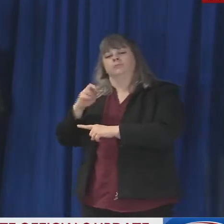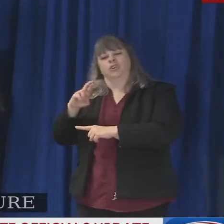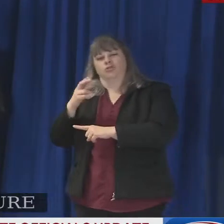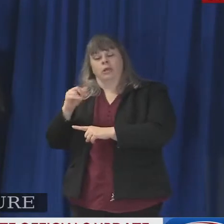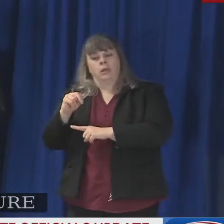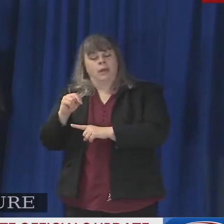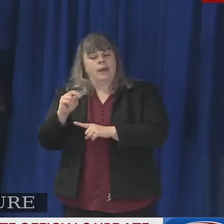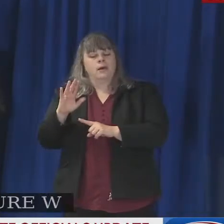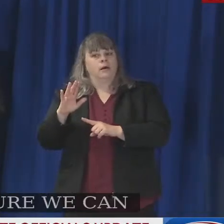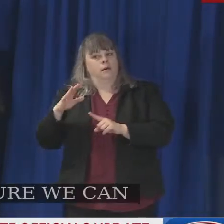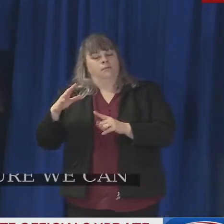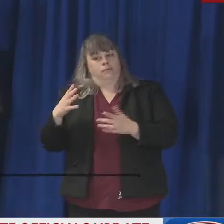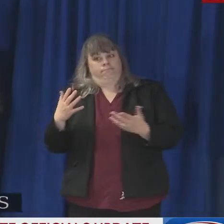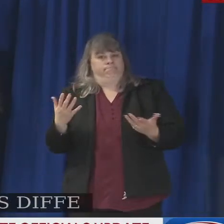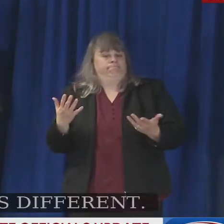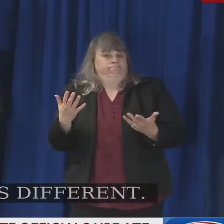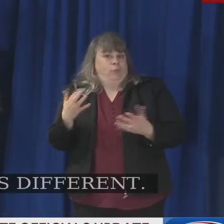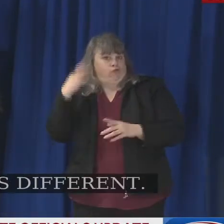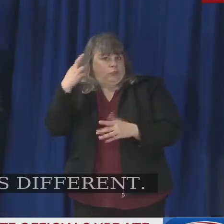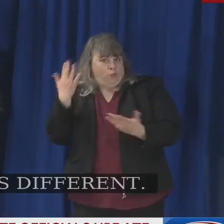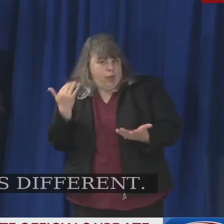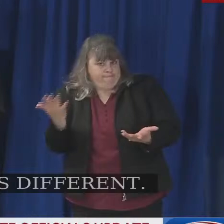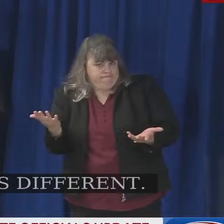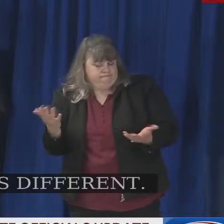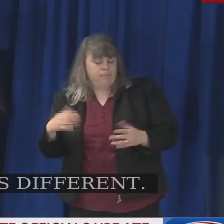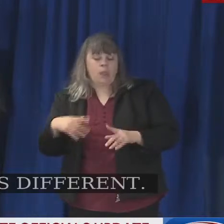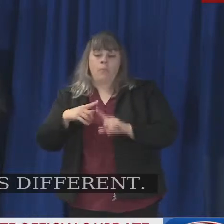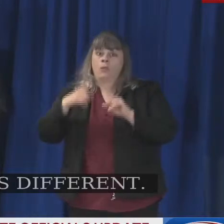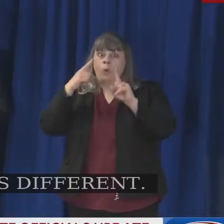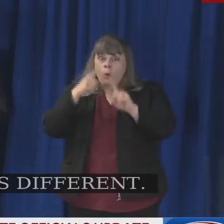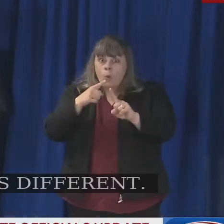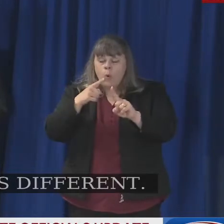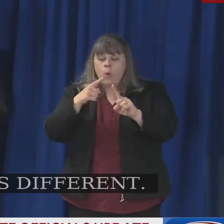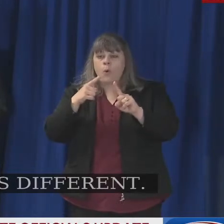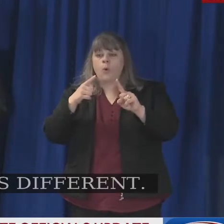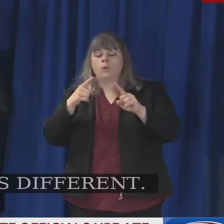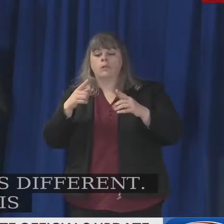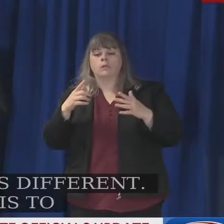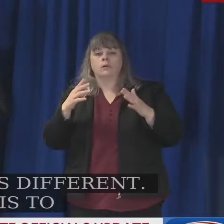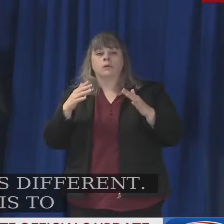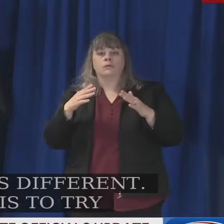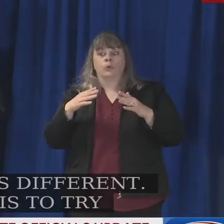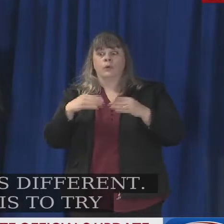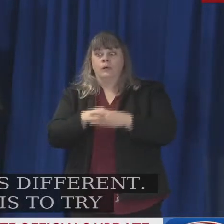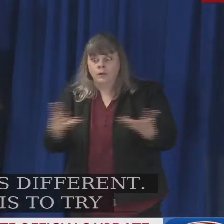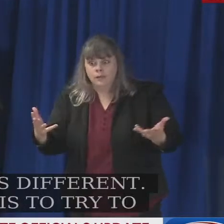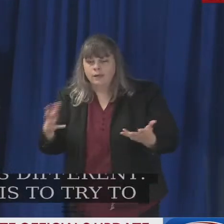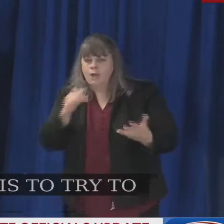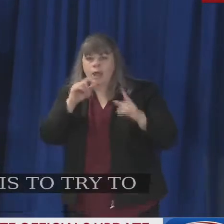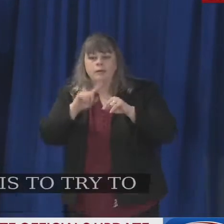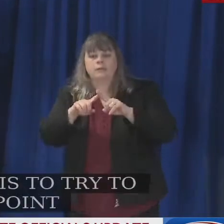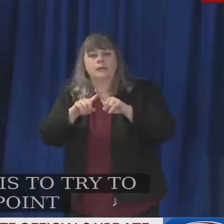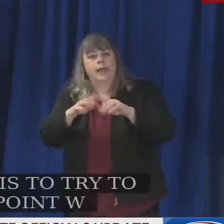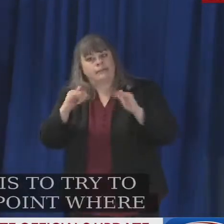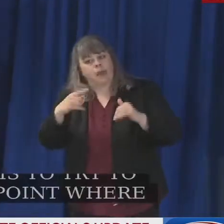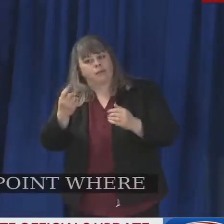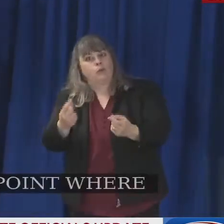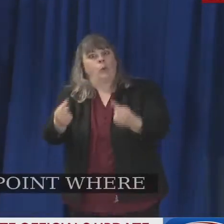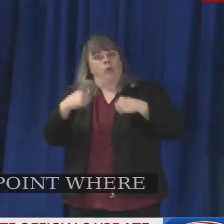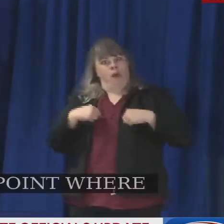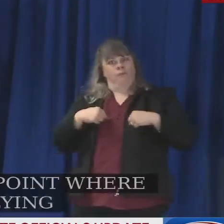and get vaccine to the point where people are not rely on them to come to us to get the vaccine. Thanks.